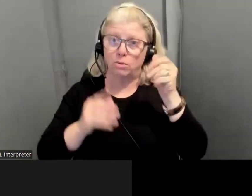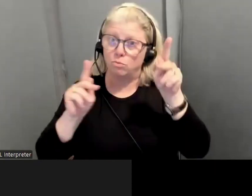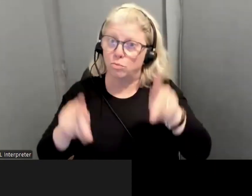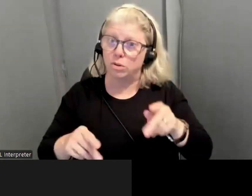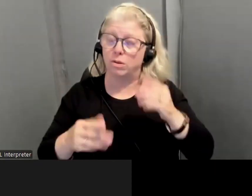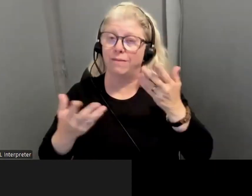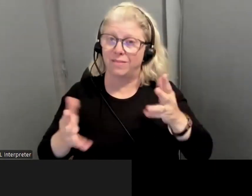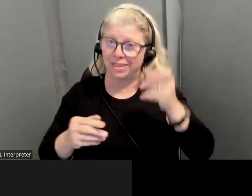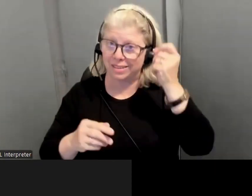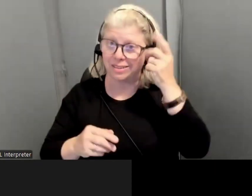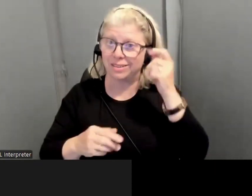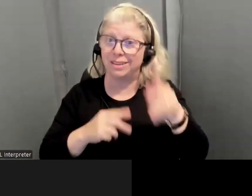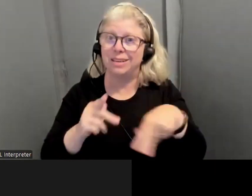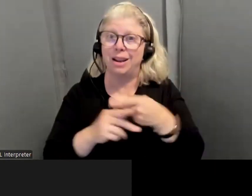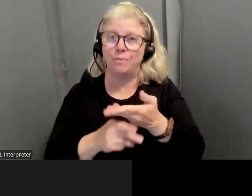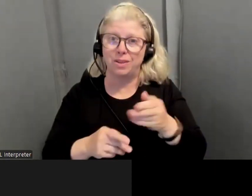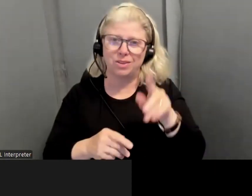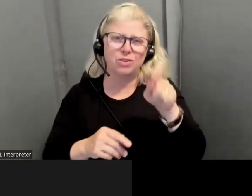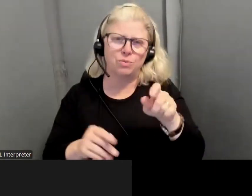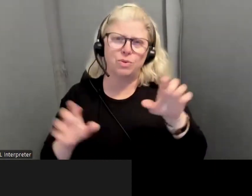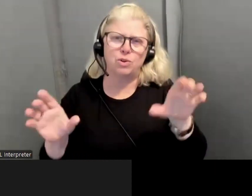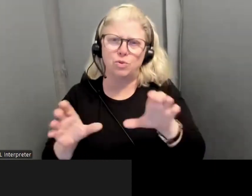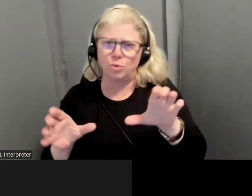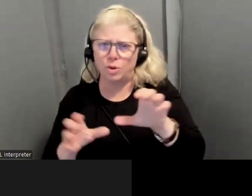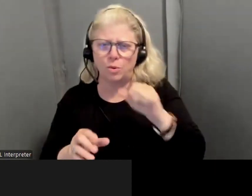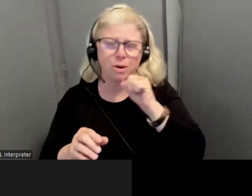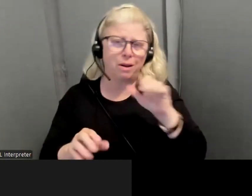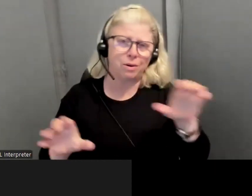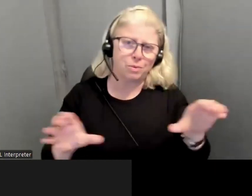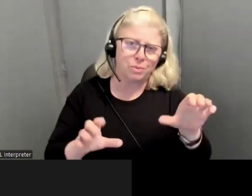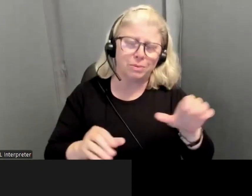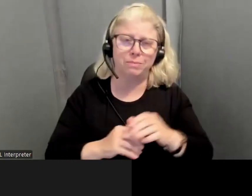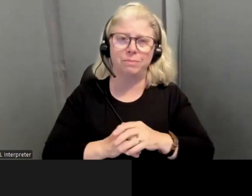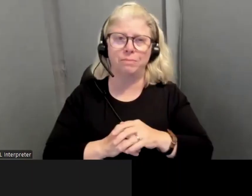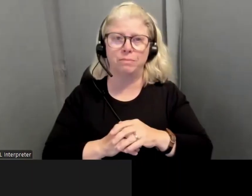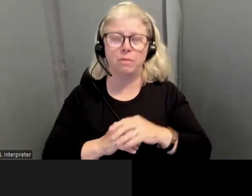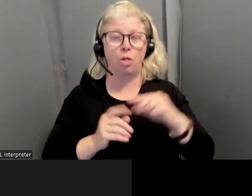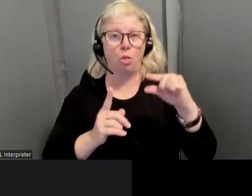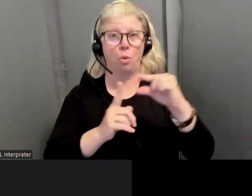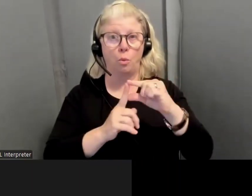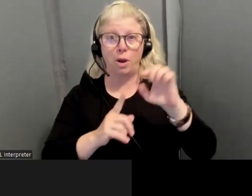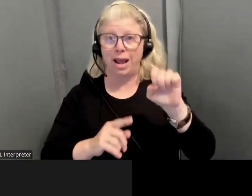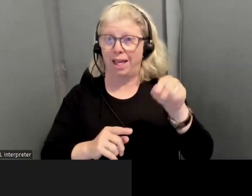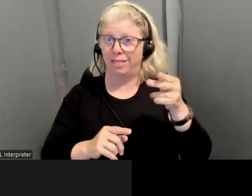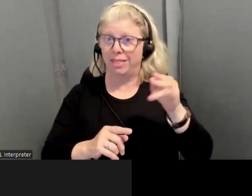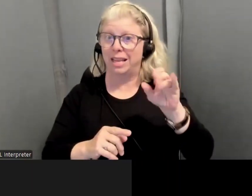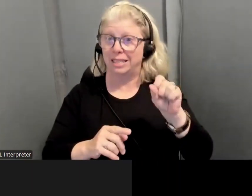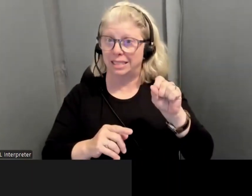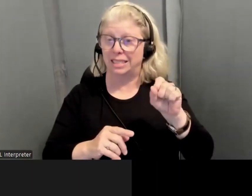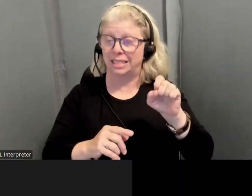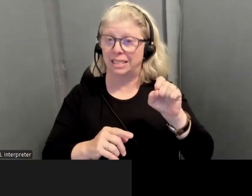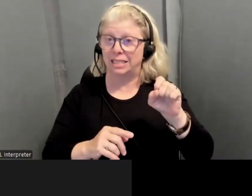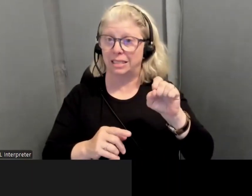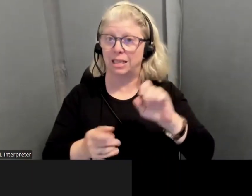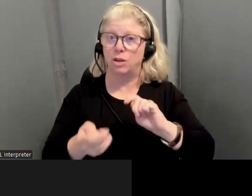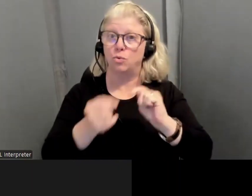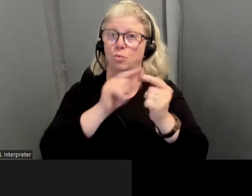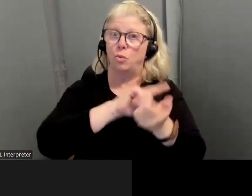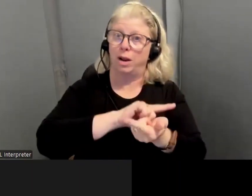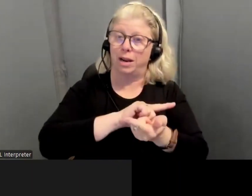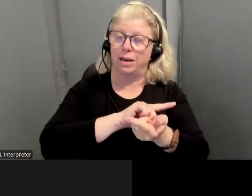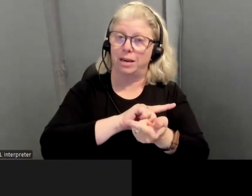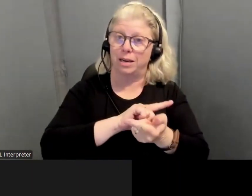understanding of the kinds of things you should be doing or not doing. The word ethics, ethikos, was then translated